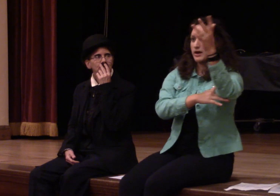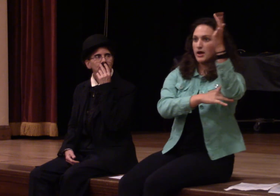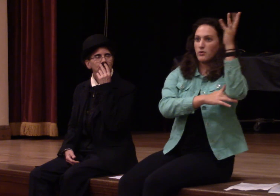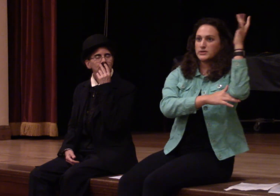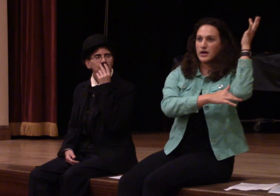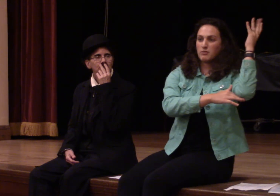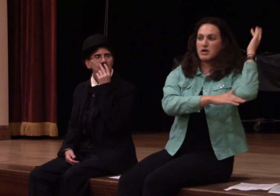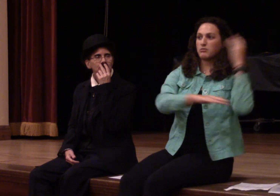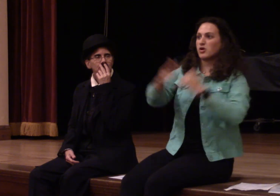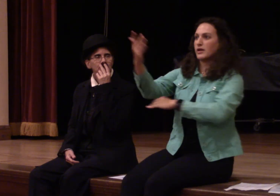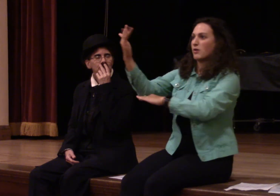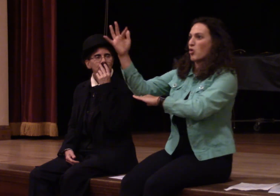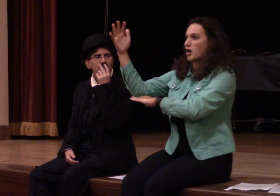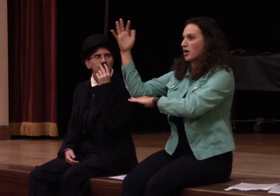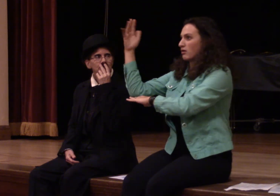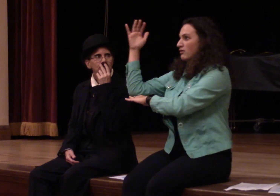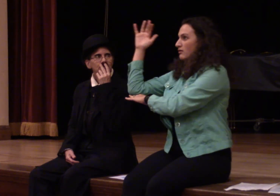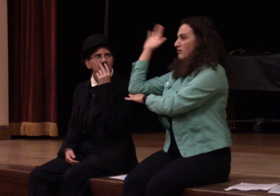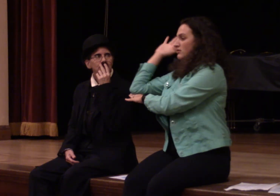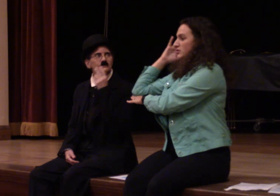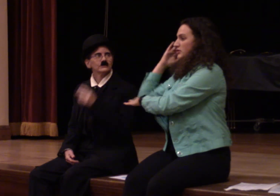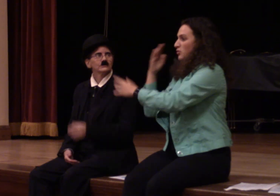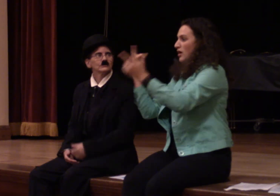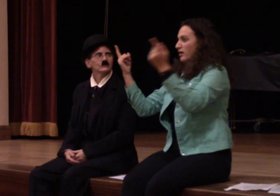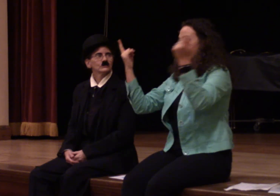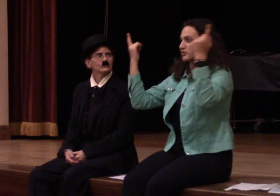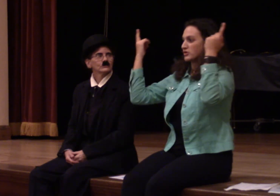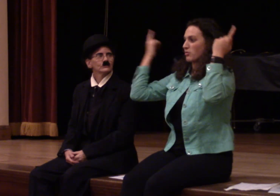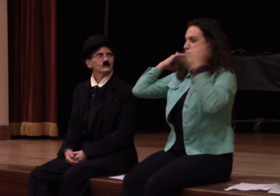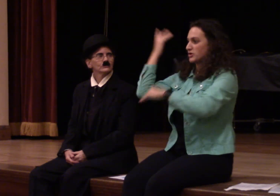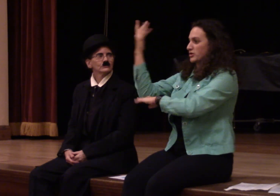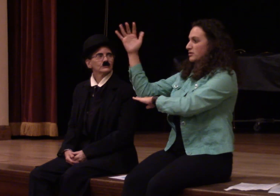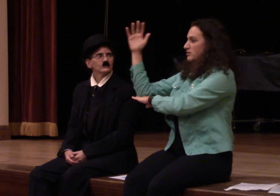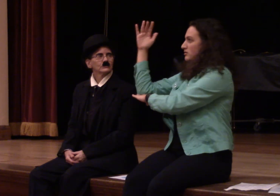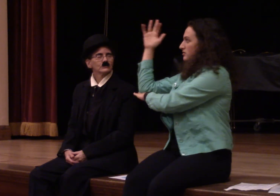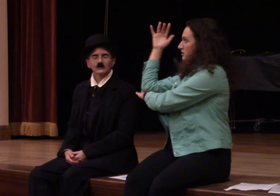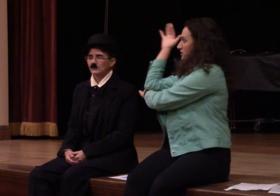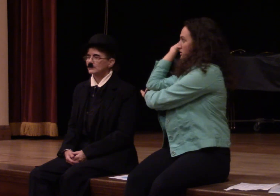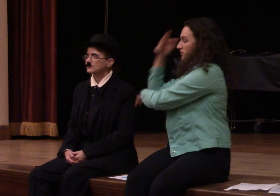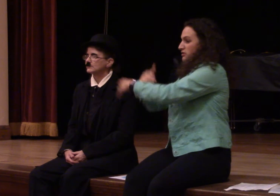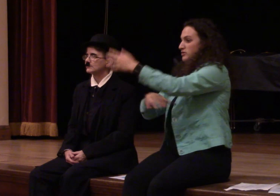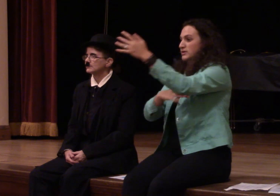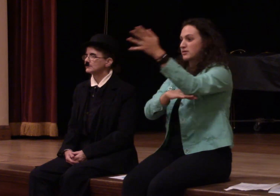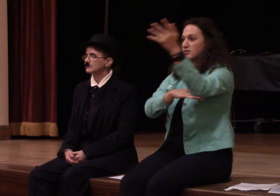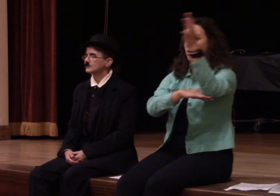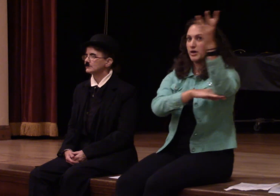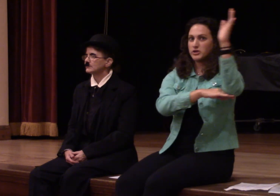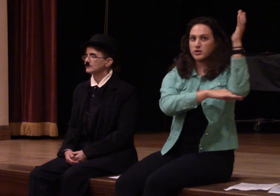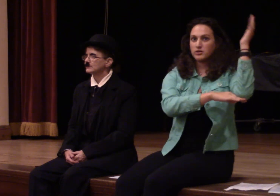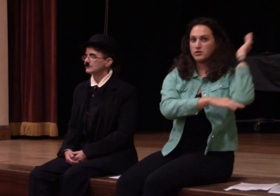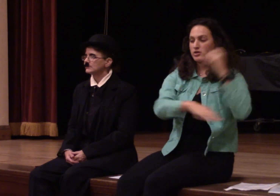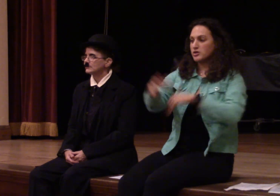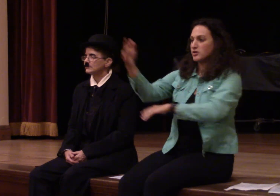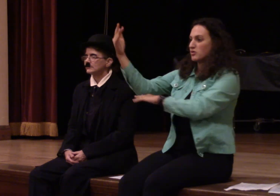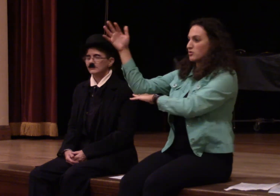always kind of make them look like I'm walking. So as you're walking, the trees go behind you. So these trees go behind you.